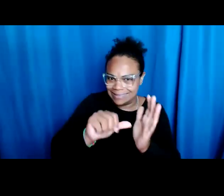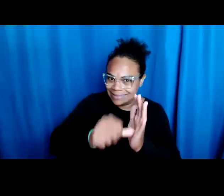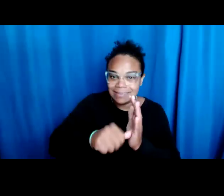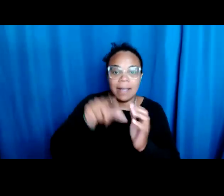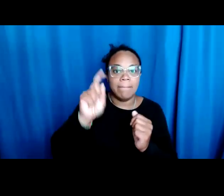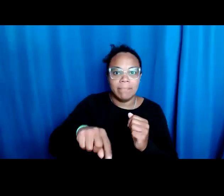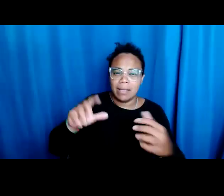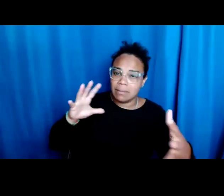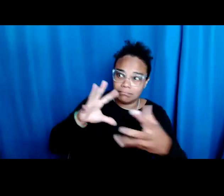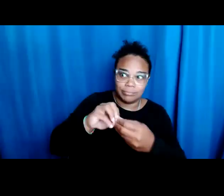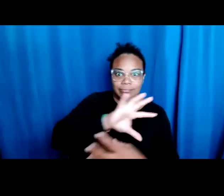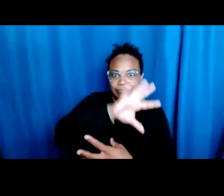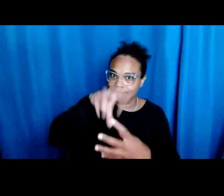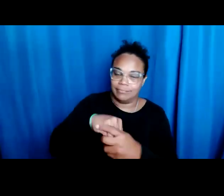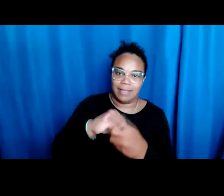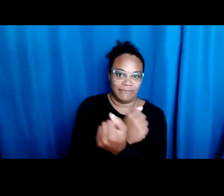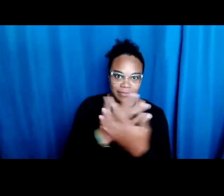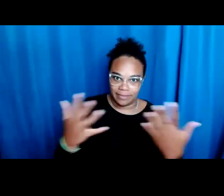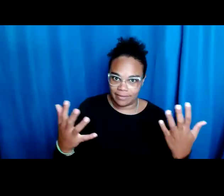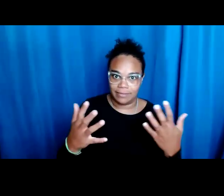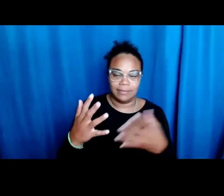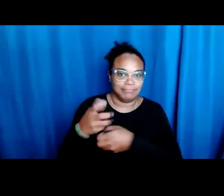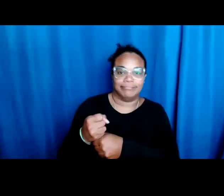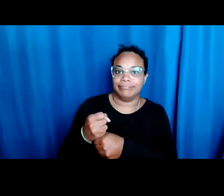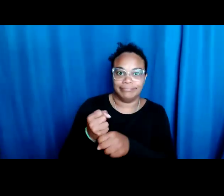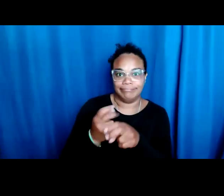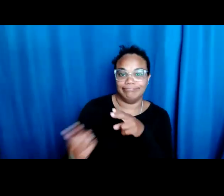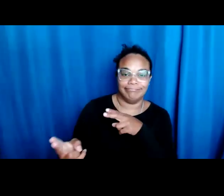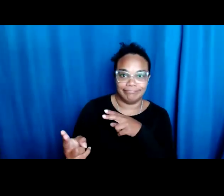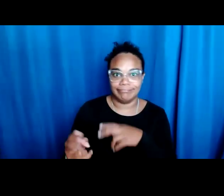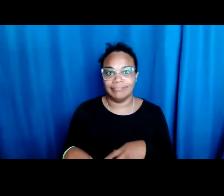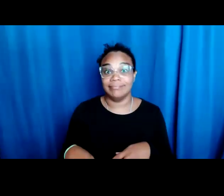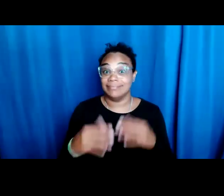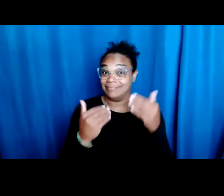but it's concise and it's just written within these 2